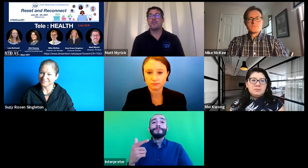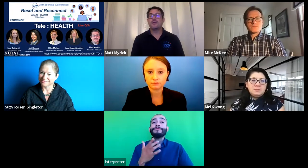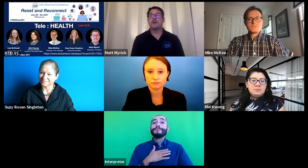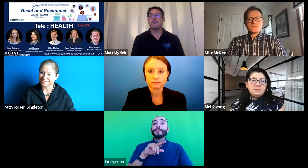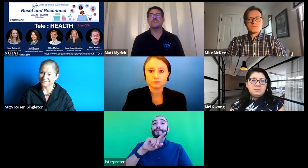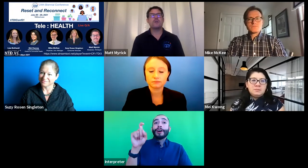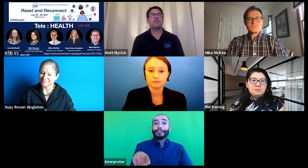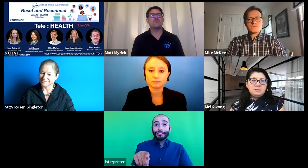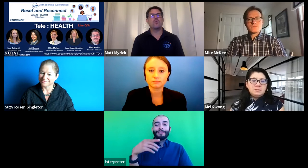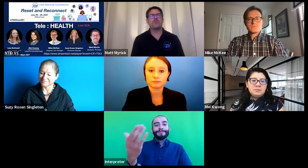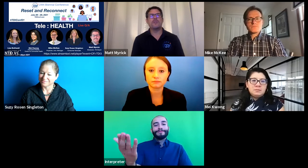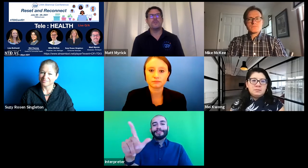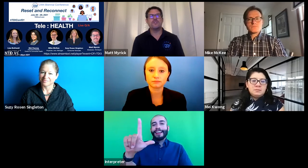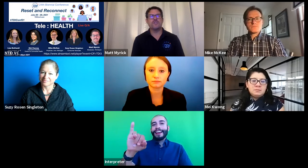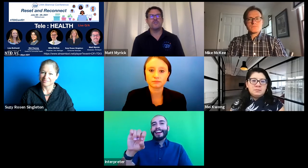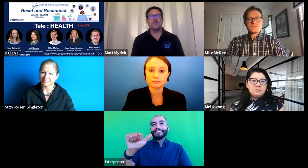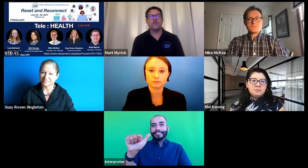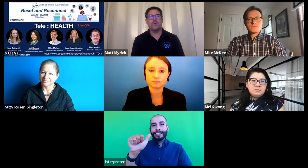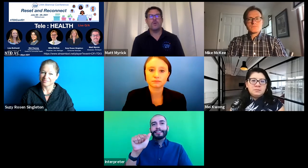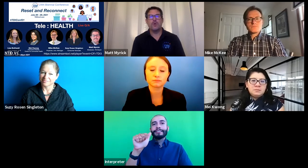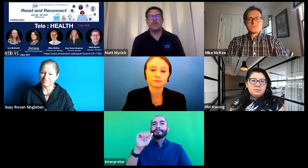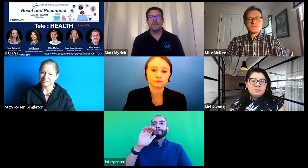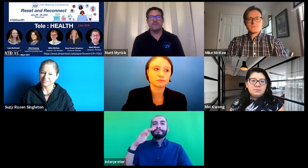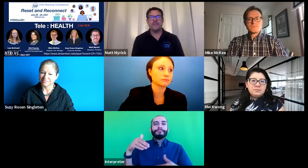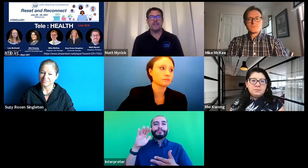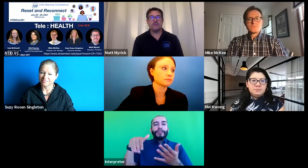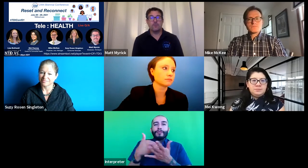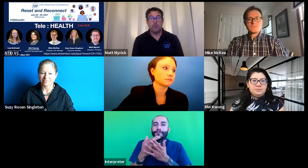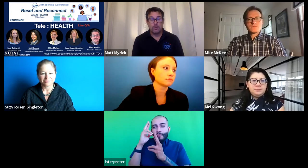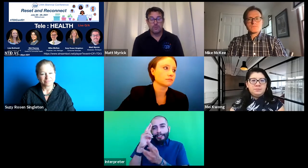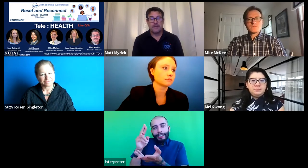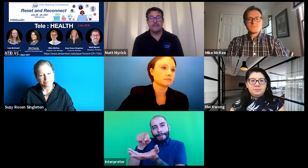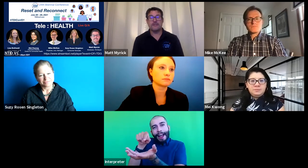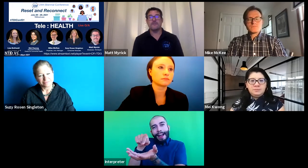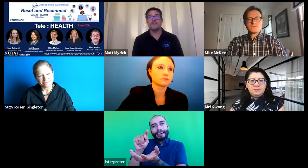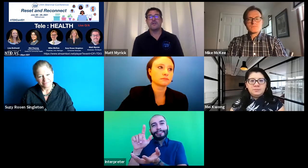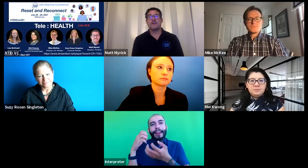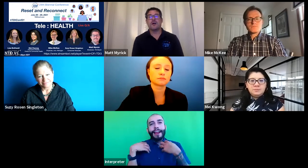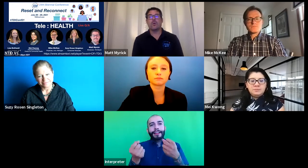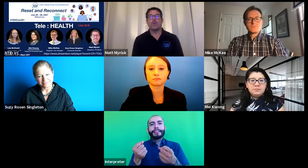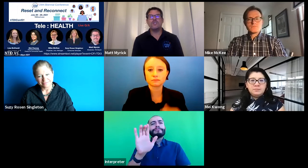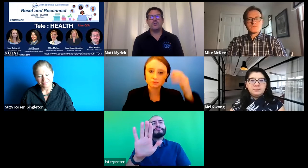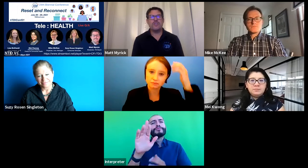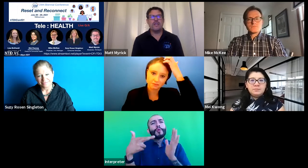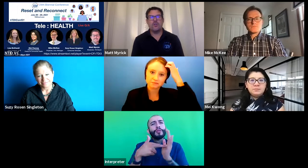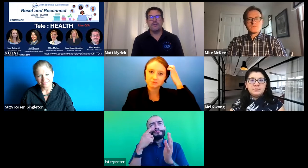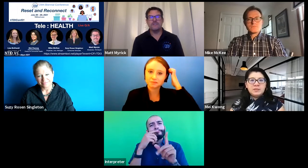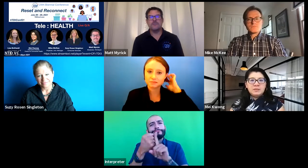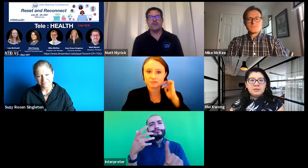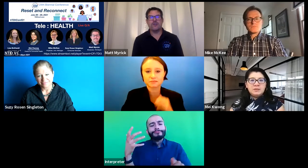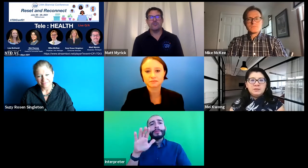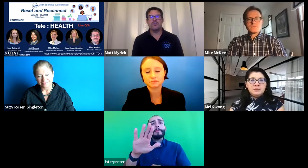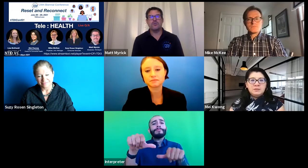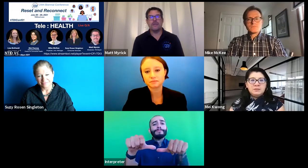telehealth, describe your role at the administration for community living, and from your perspective, what do you think are the